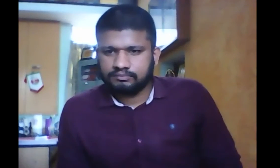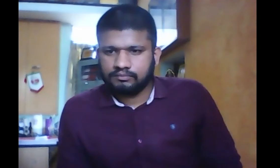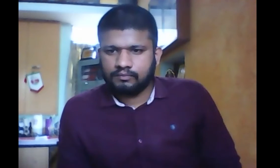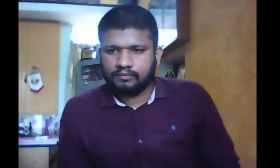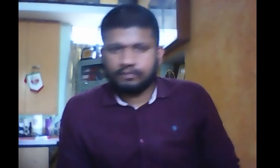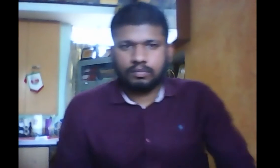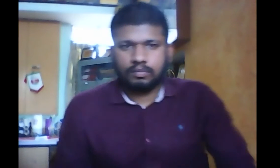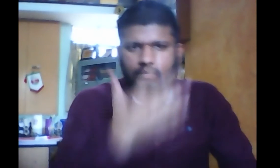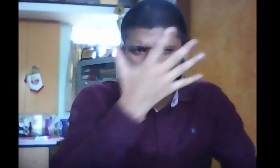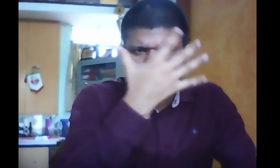Beautiful.